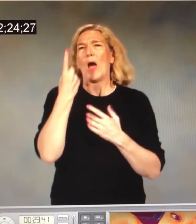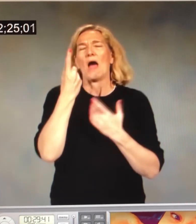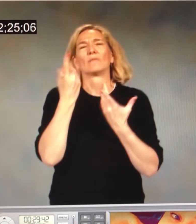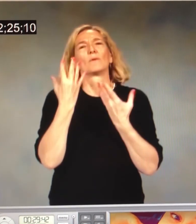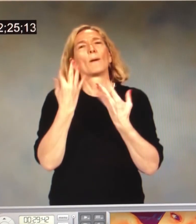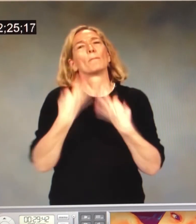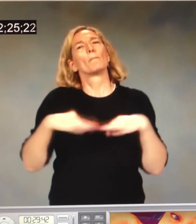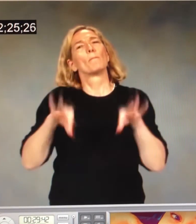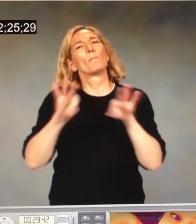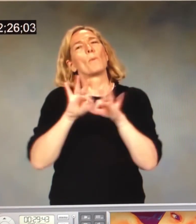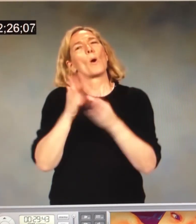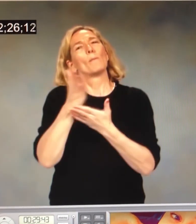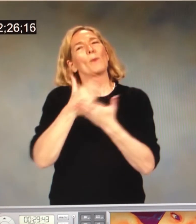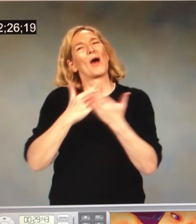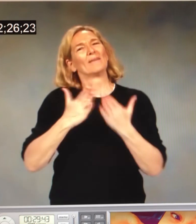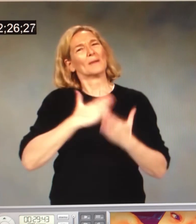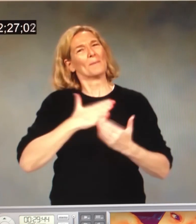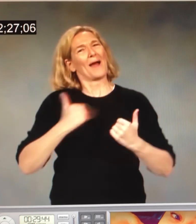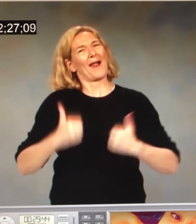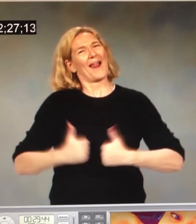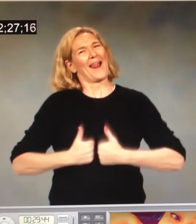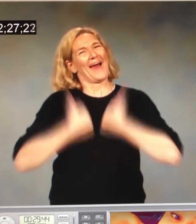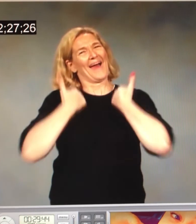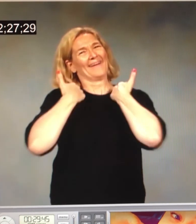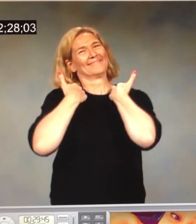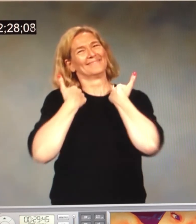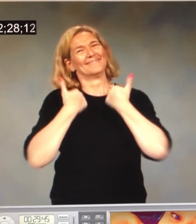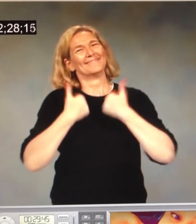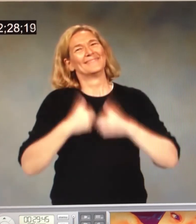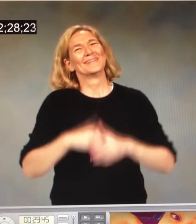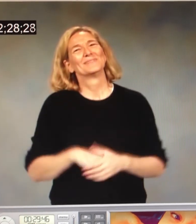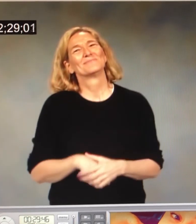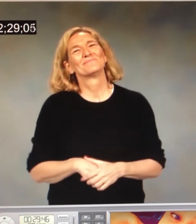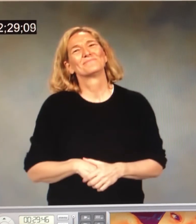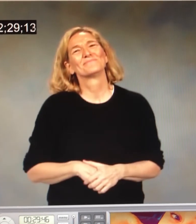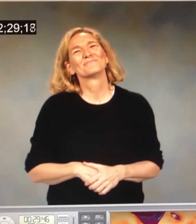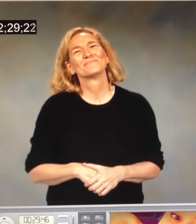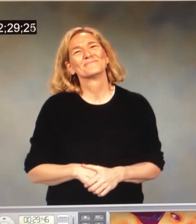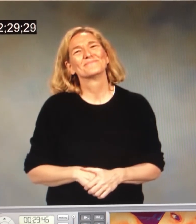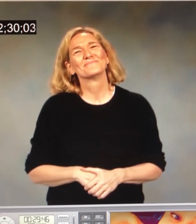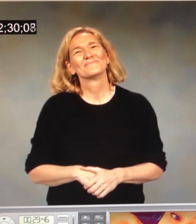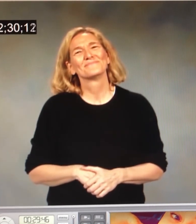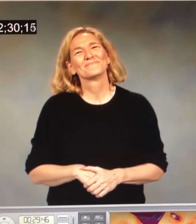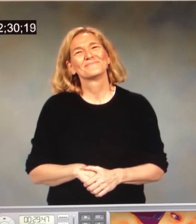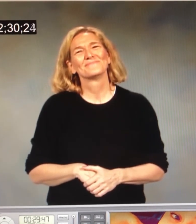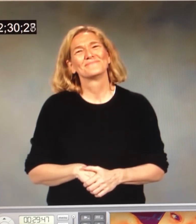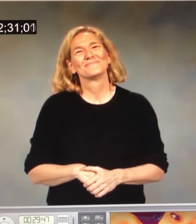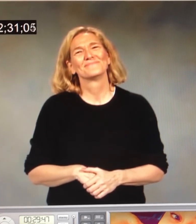All the deaf children really just the important part of my life, honestly.